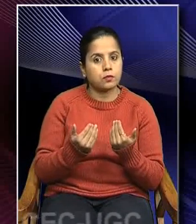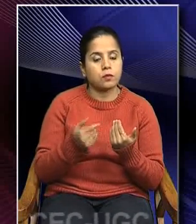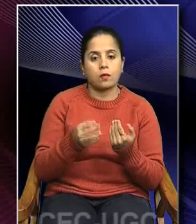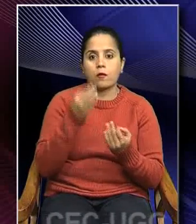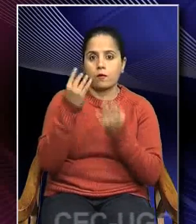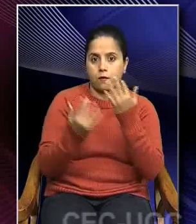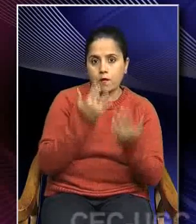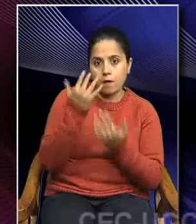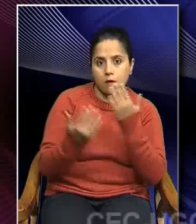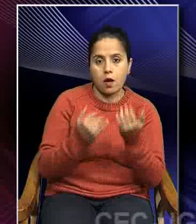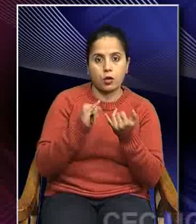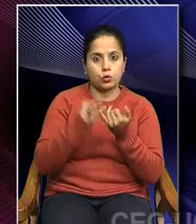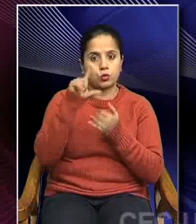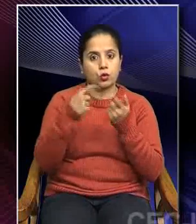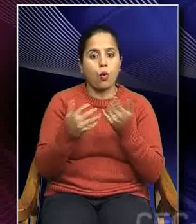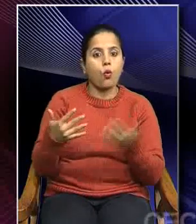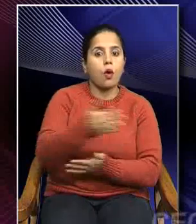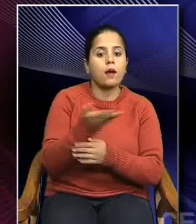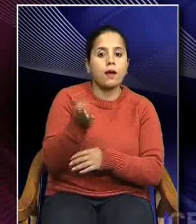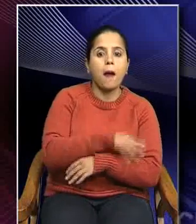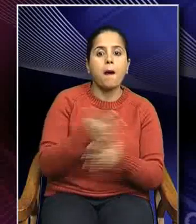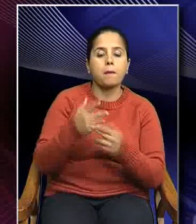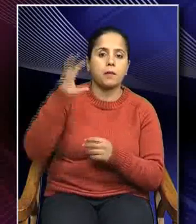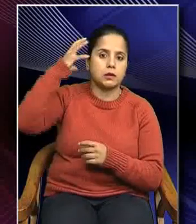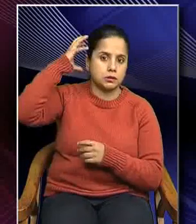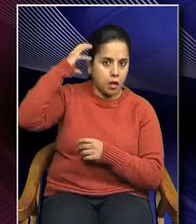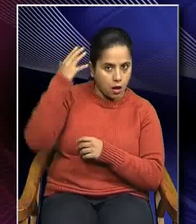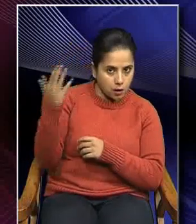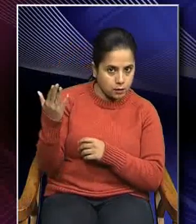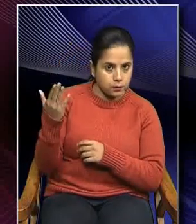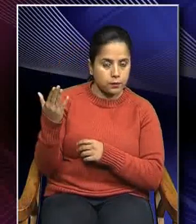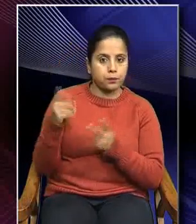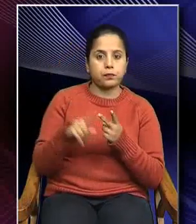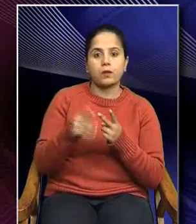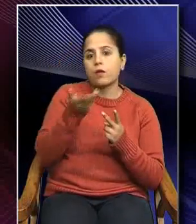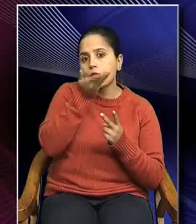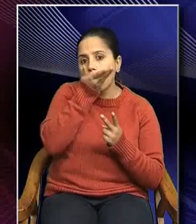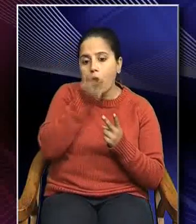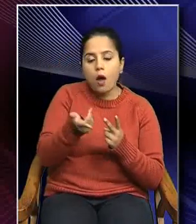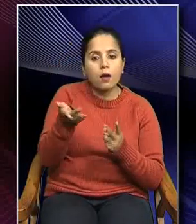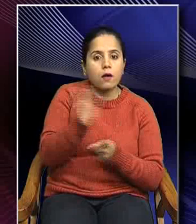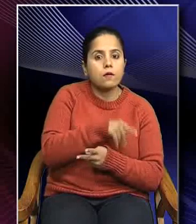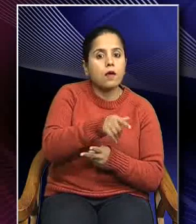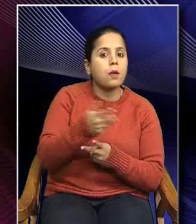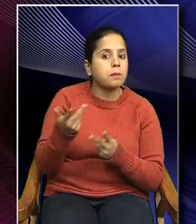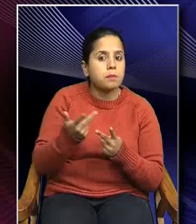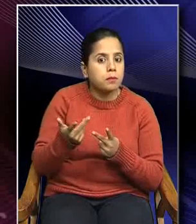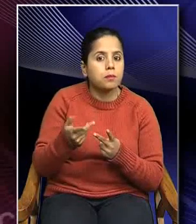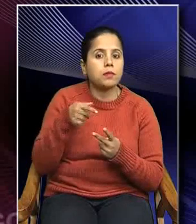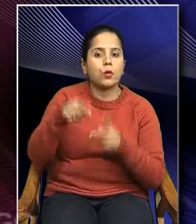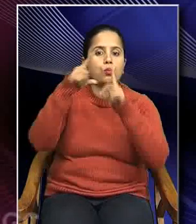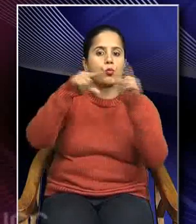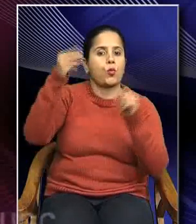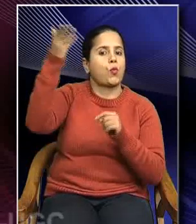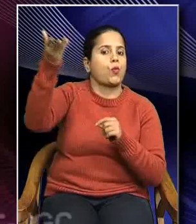fire source is coming from the sun, the water source is coming from the moon.